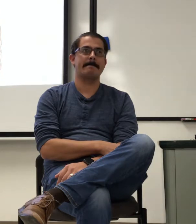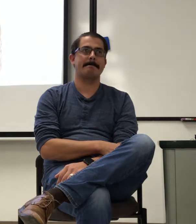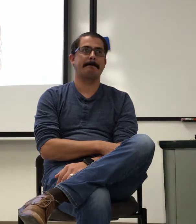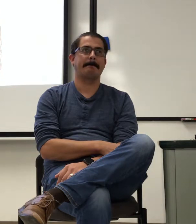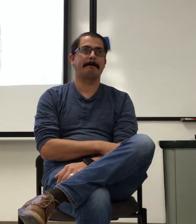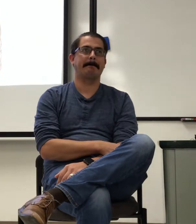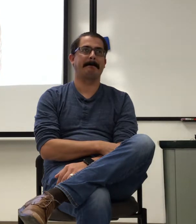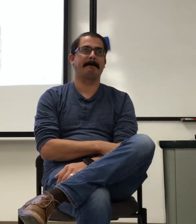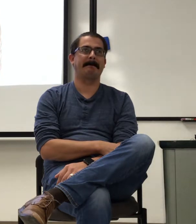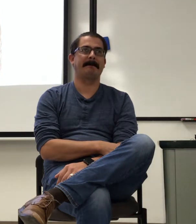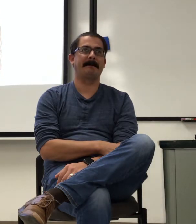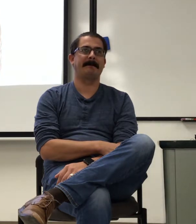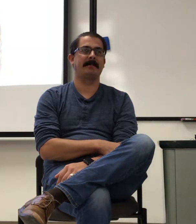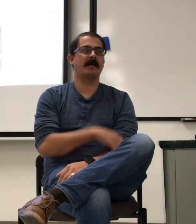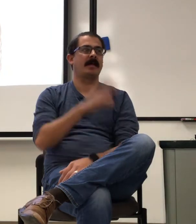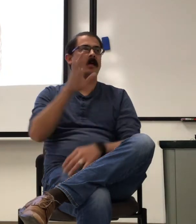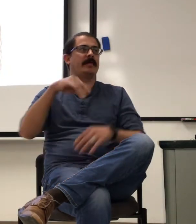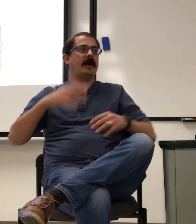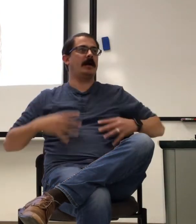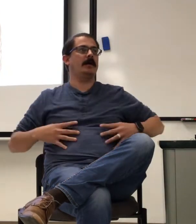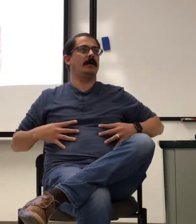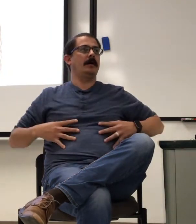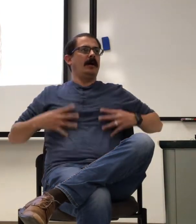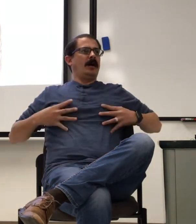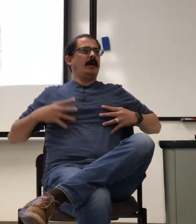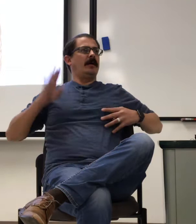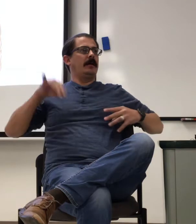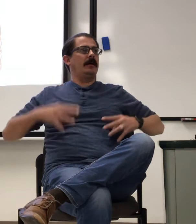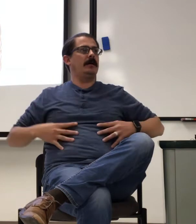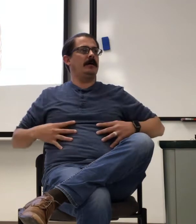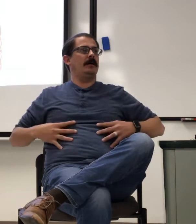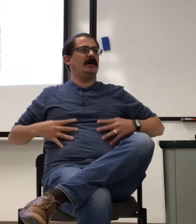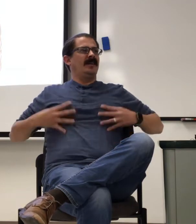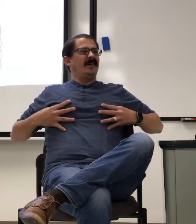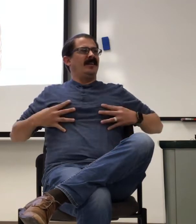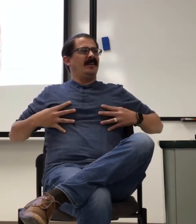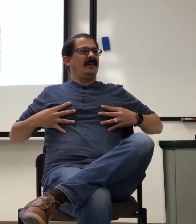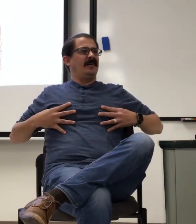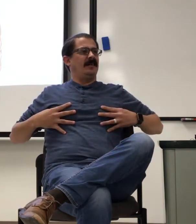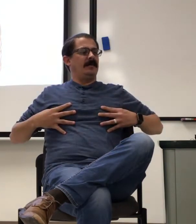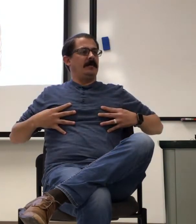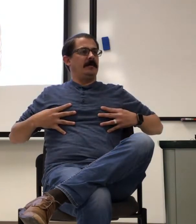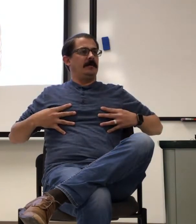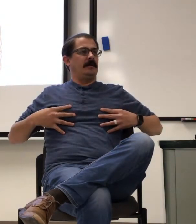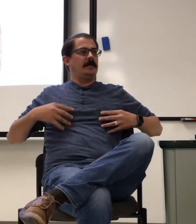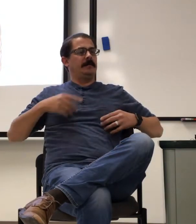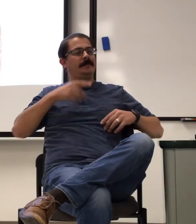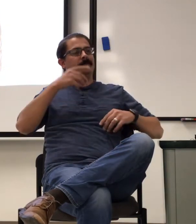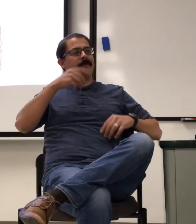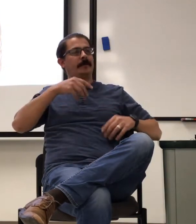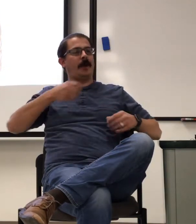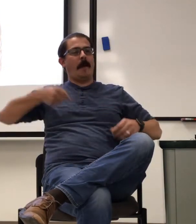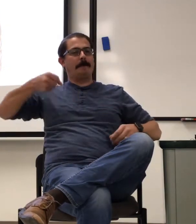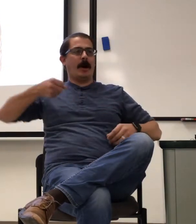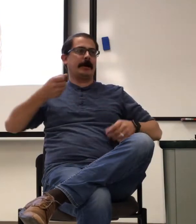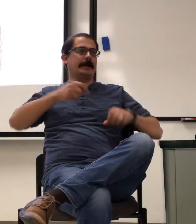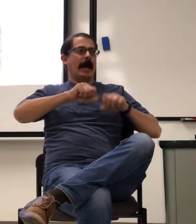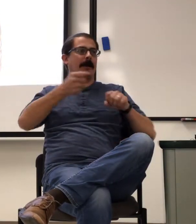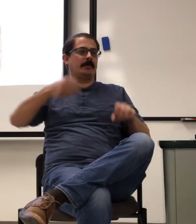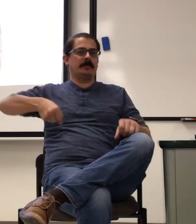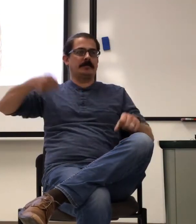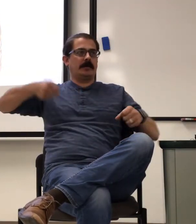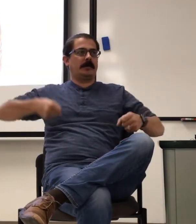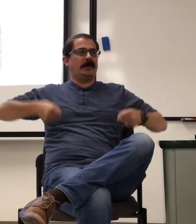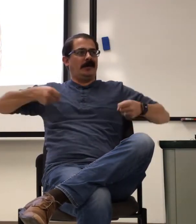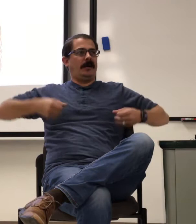They kind of call the elevation of ribs a bucket handle movement because a rib is kind of curved like a bucket handle. So I just lift it up